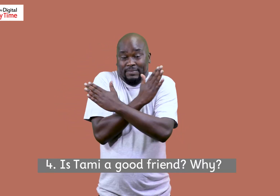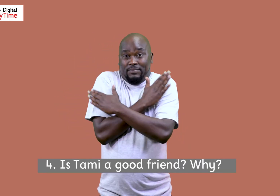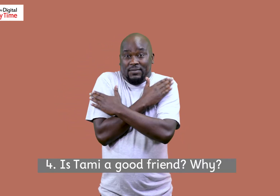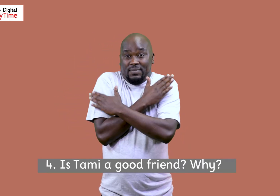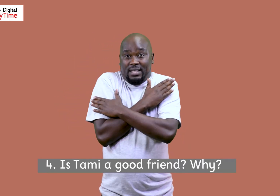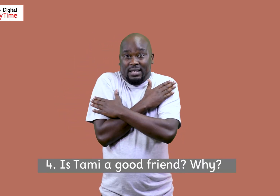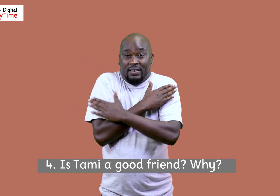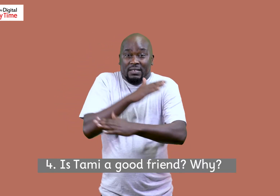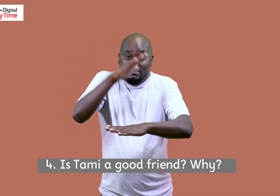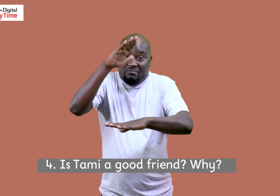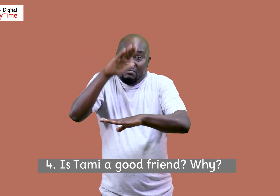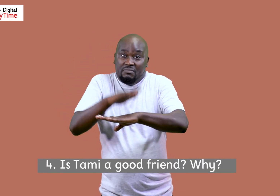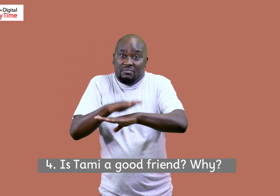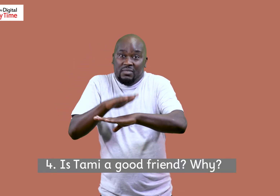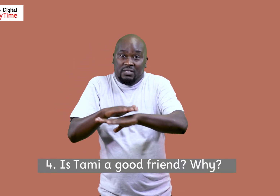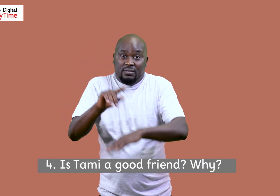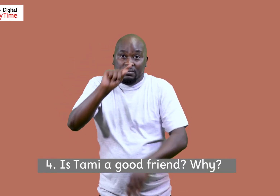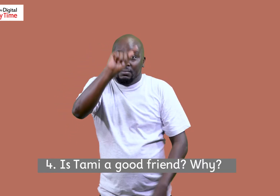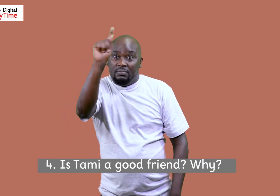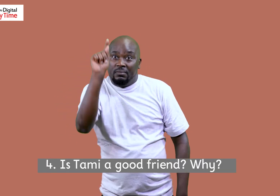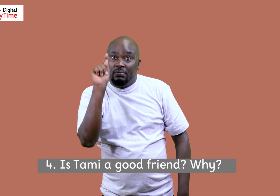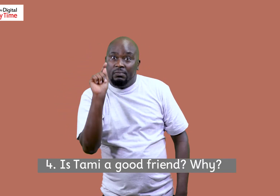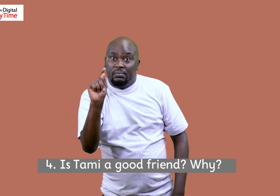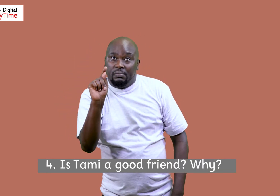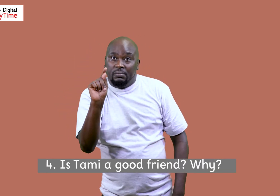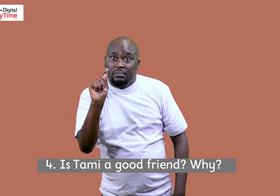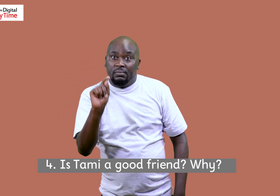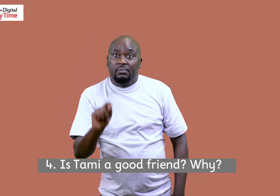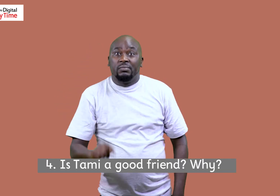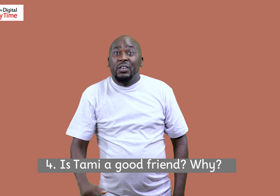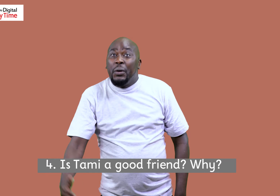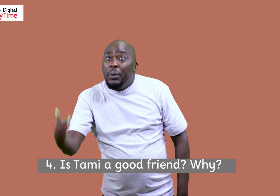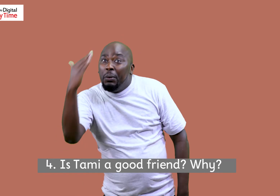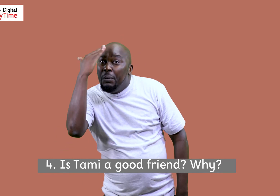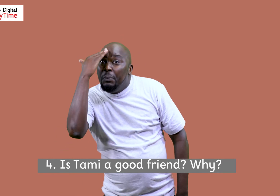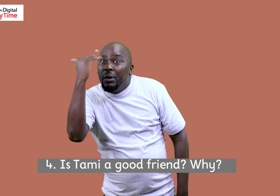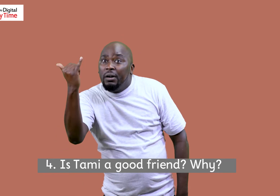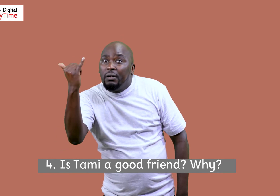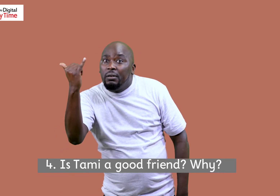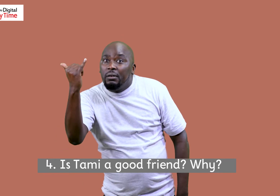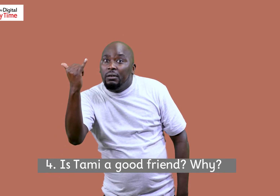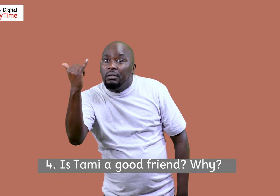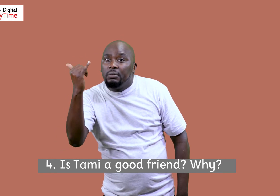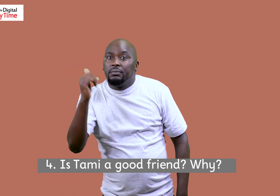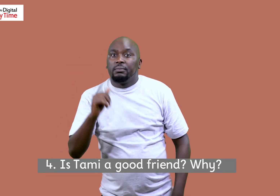Number 4. Is Tammy a good friend? Why?